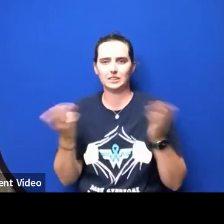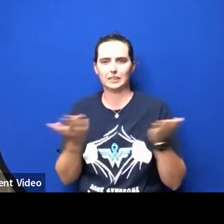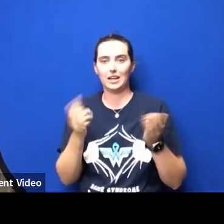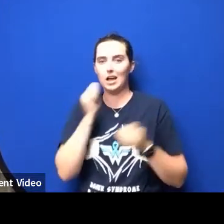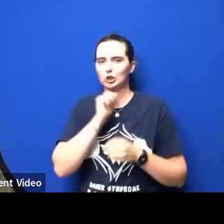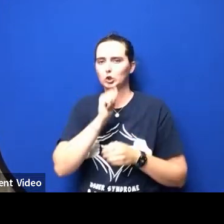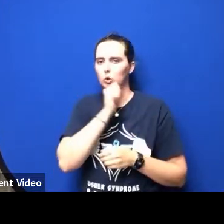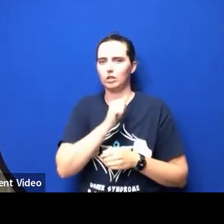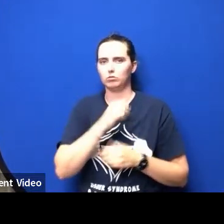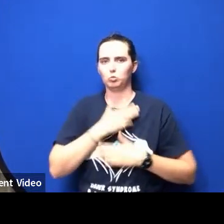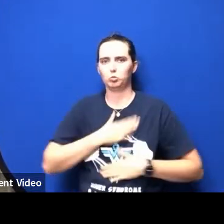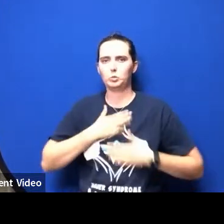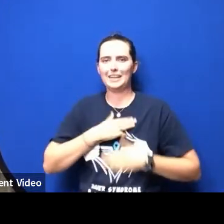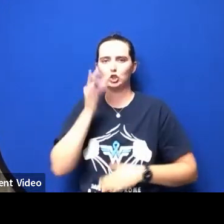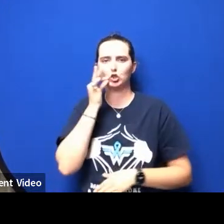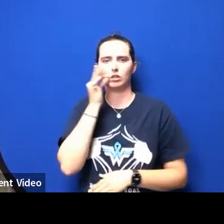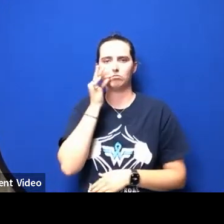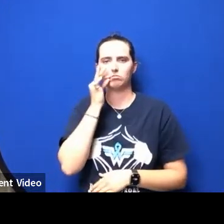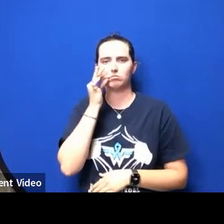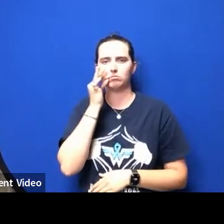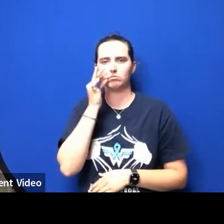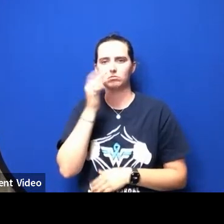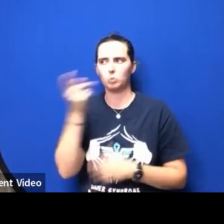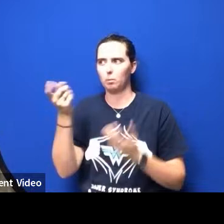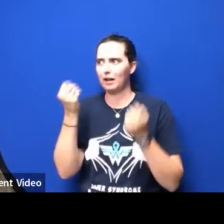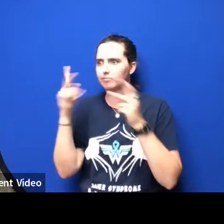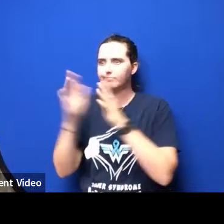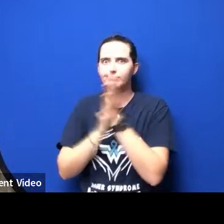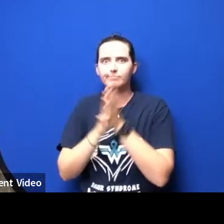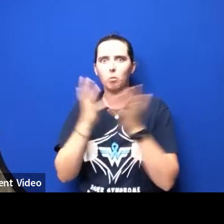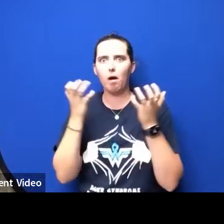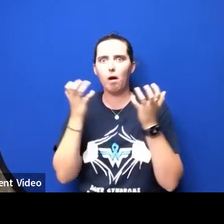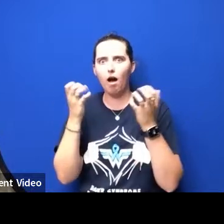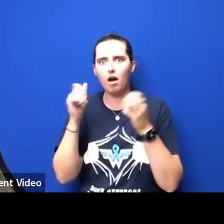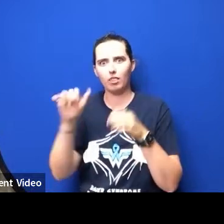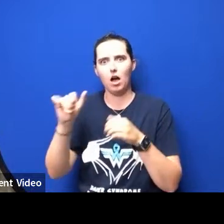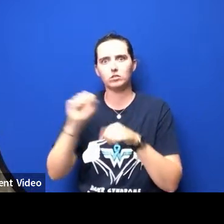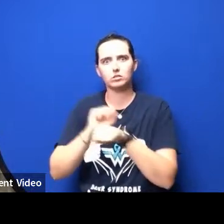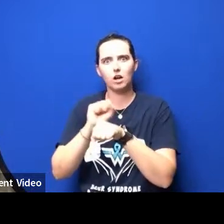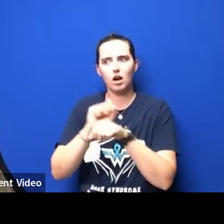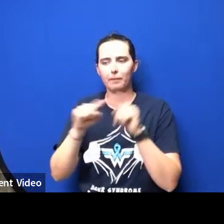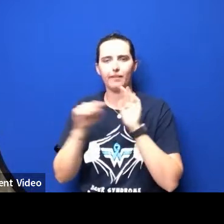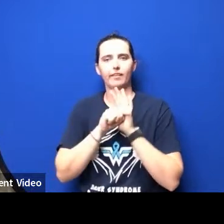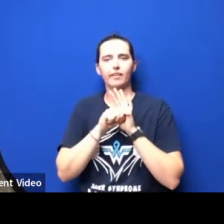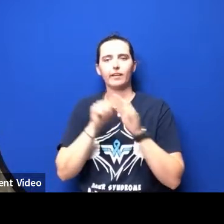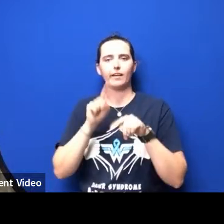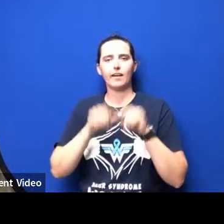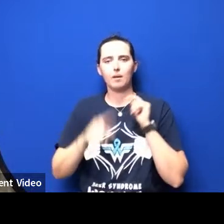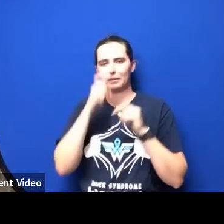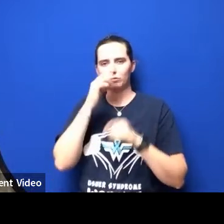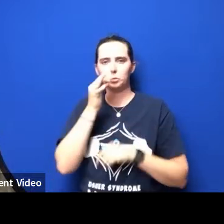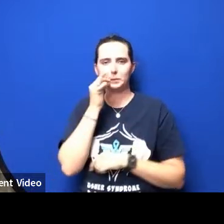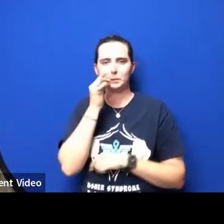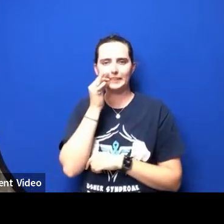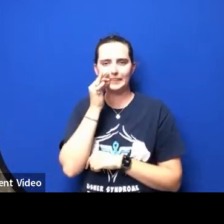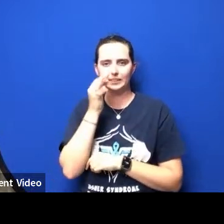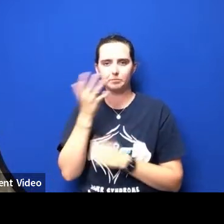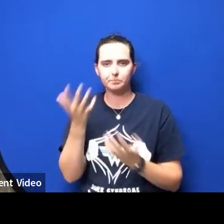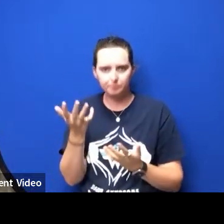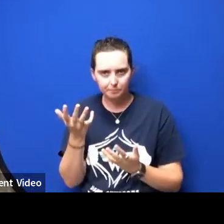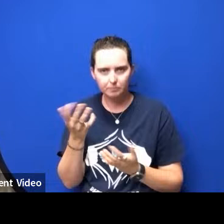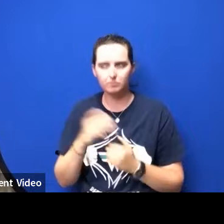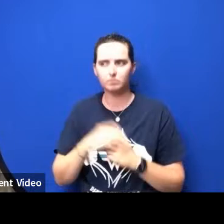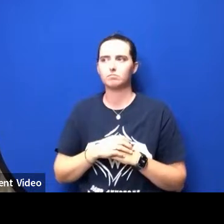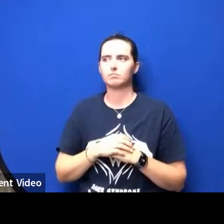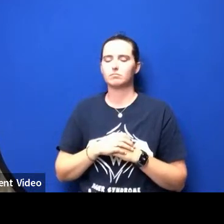the downside is they've got to do a drug test. And here in Arizona, recreational marijuana is legal, and people want that job, but they're